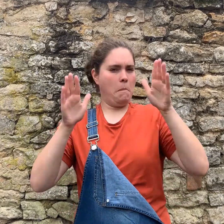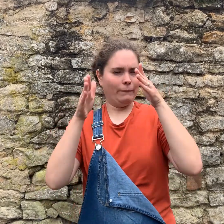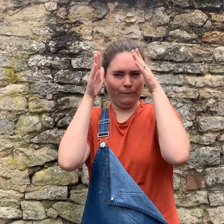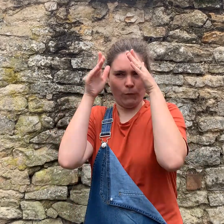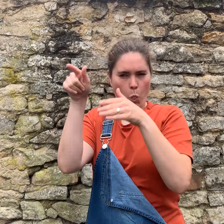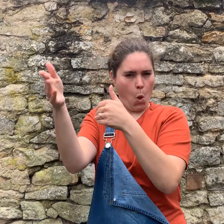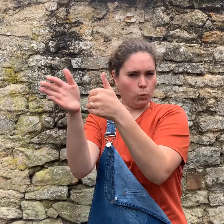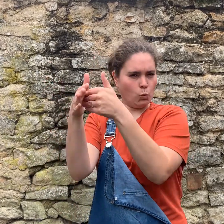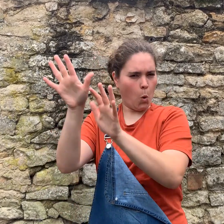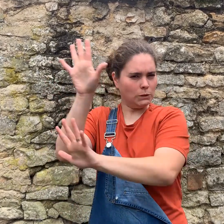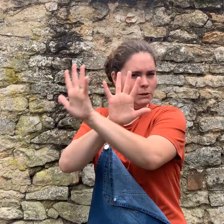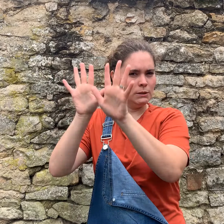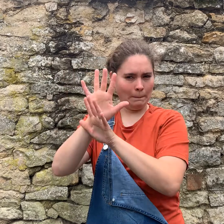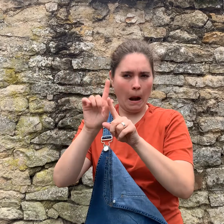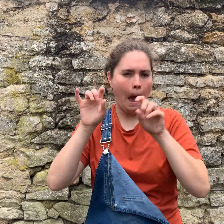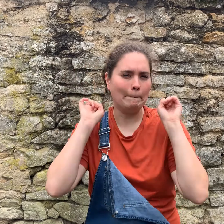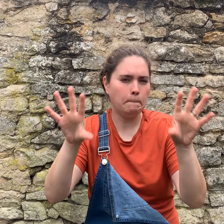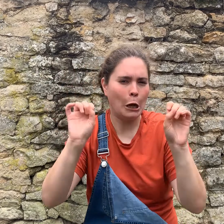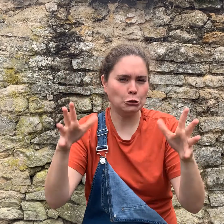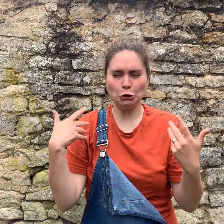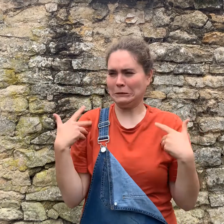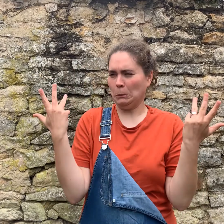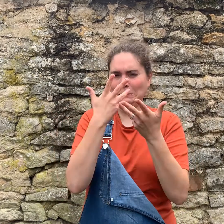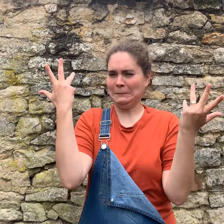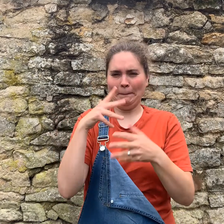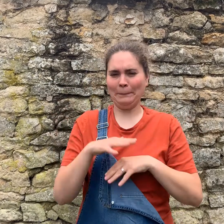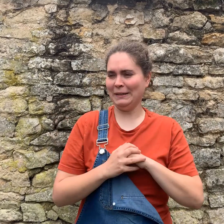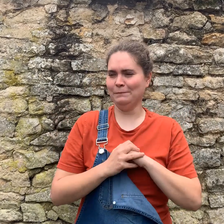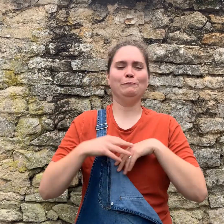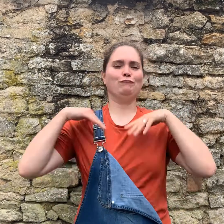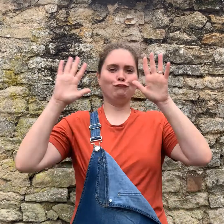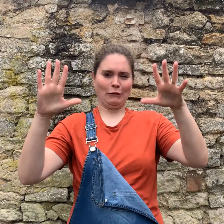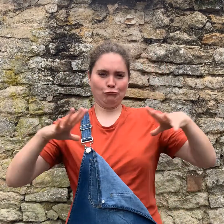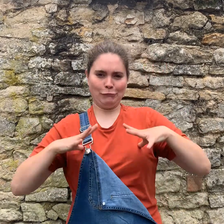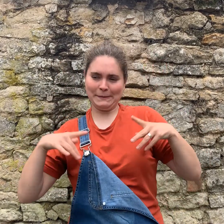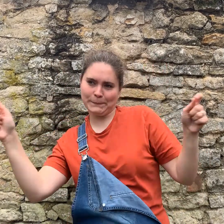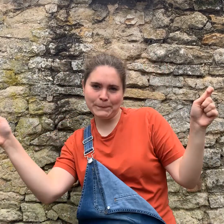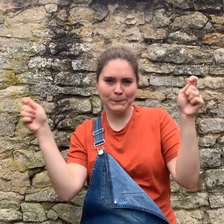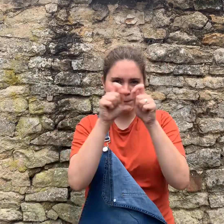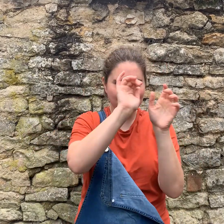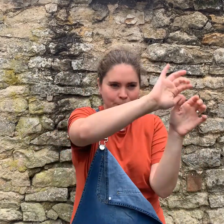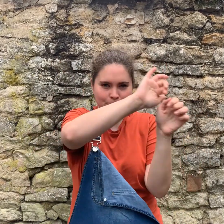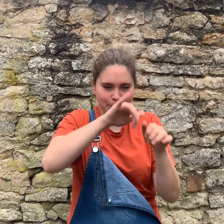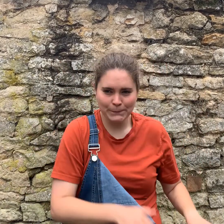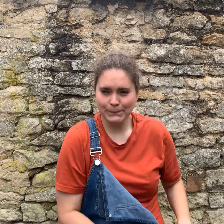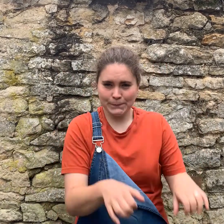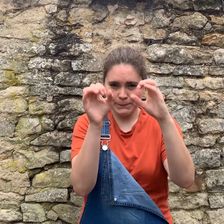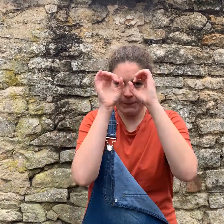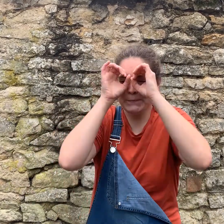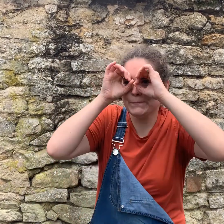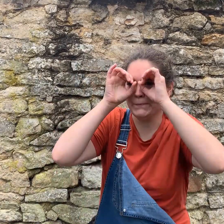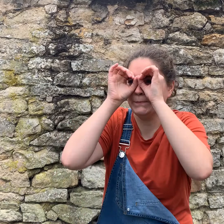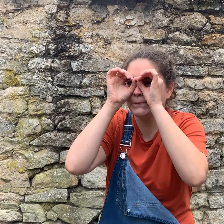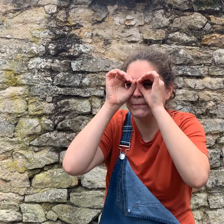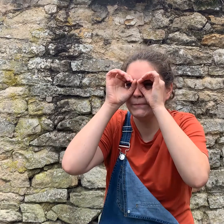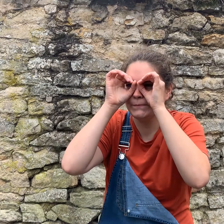Anyway, I thought I'd focus on the door. Let's see, work out how he got out, some magic or something. So I closed my curtain and I got